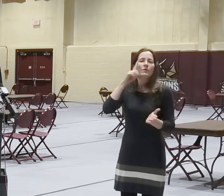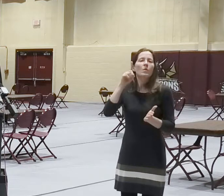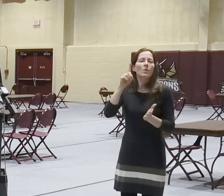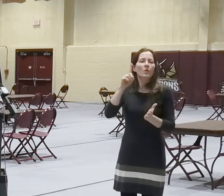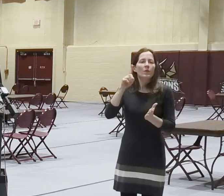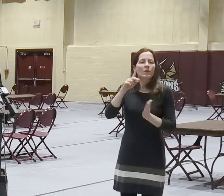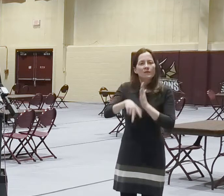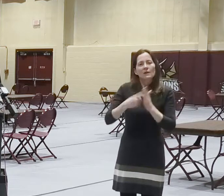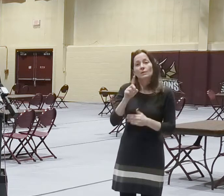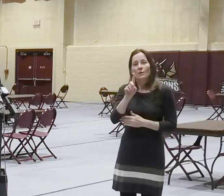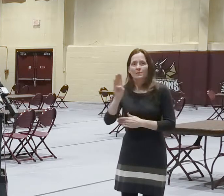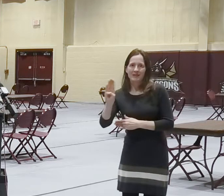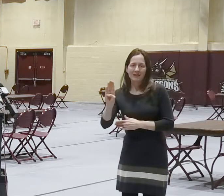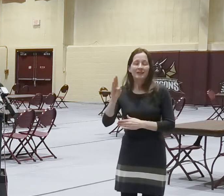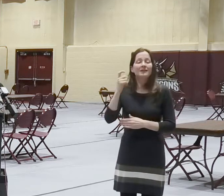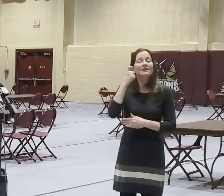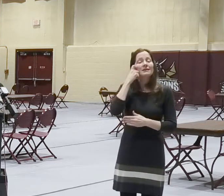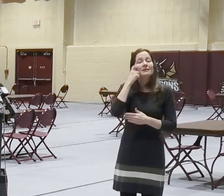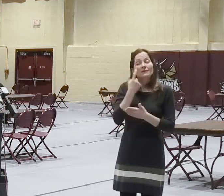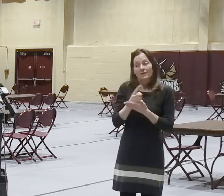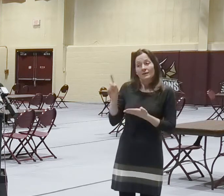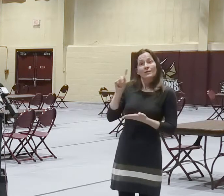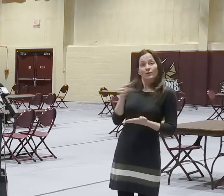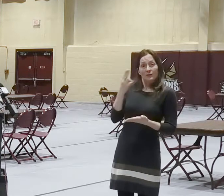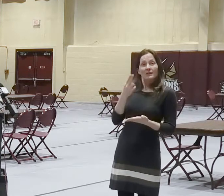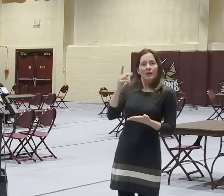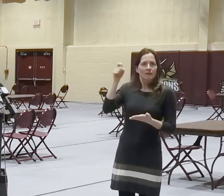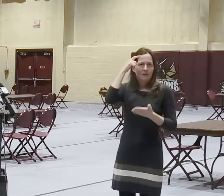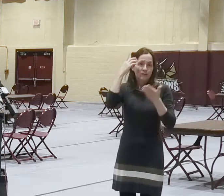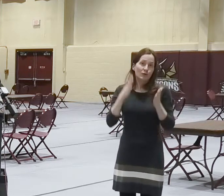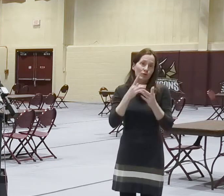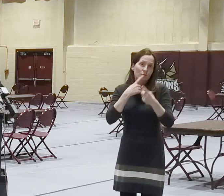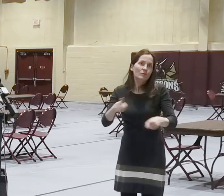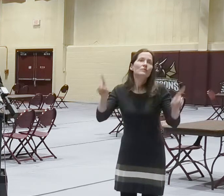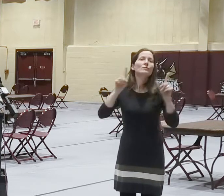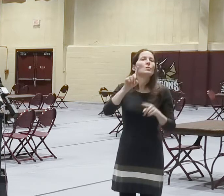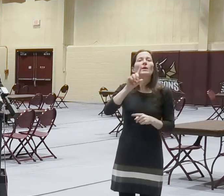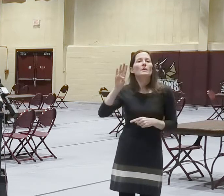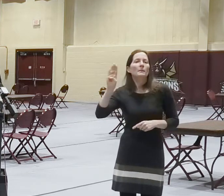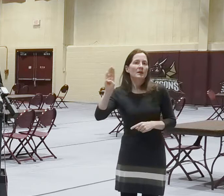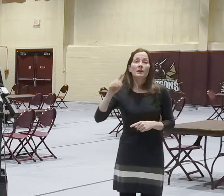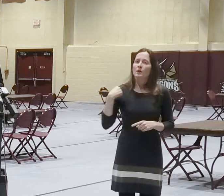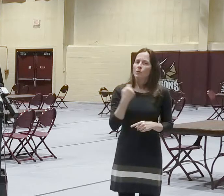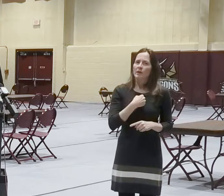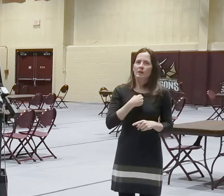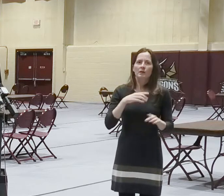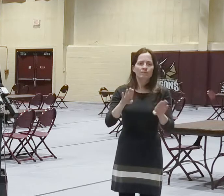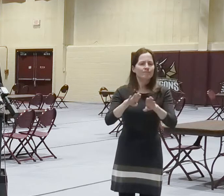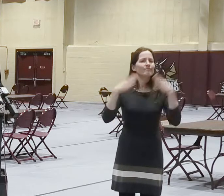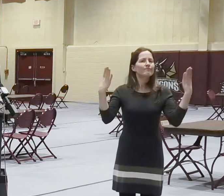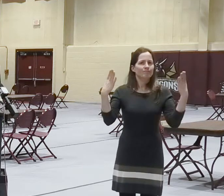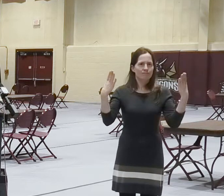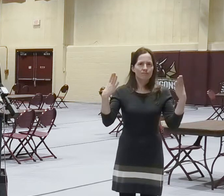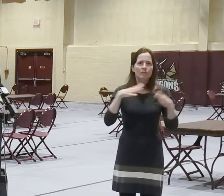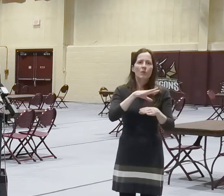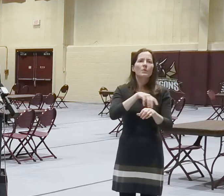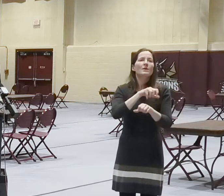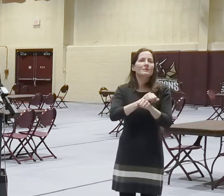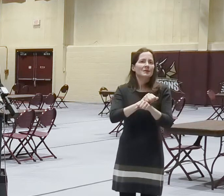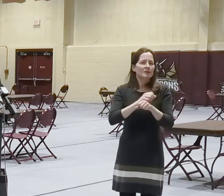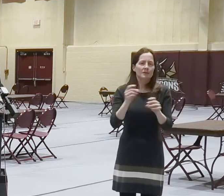last Thursday, we opened up a pre-registration process immediately. After receiving more